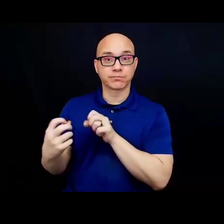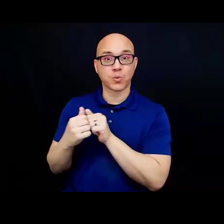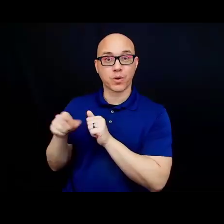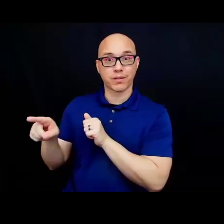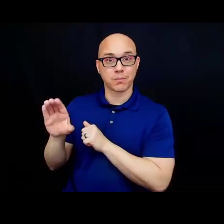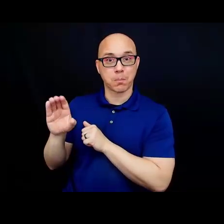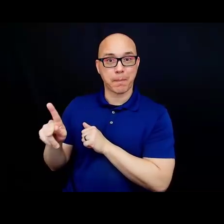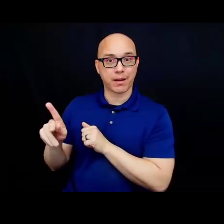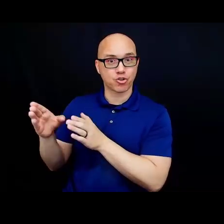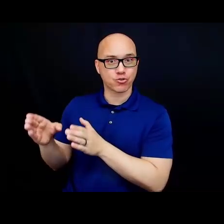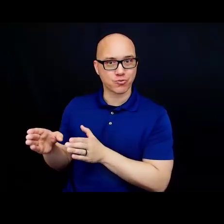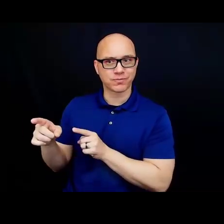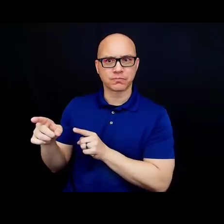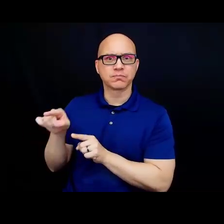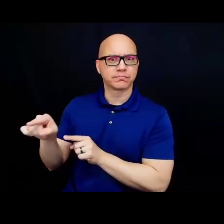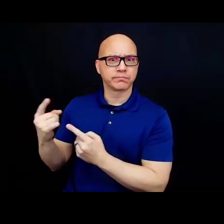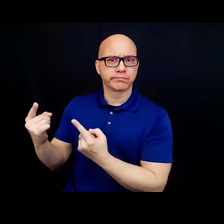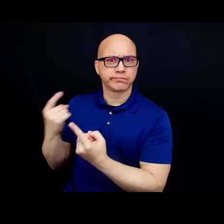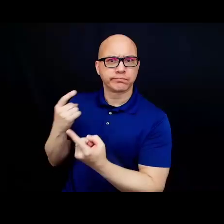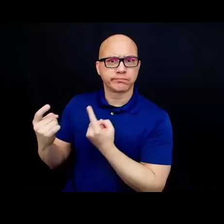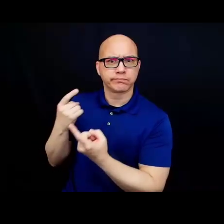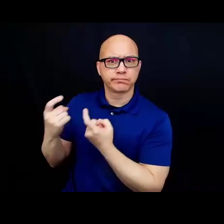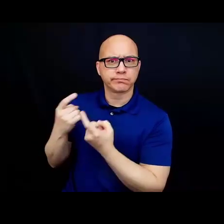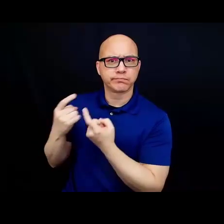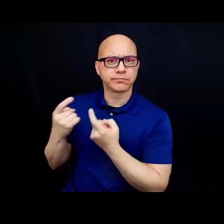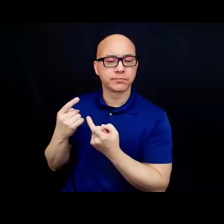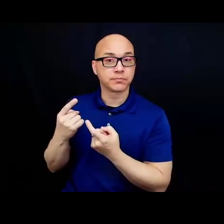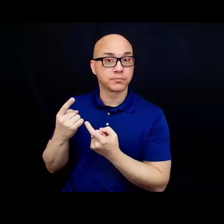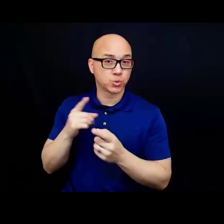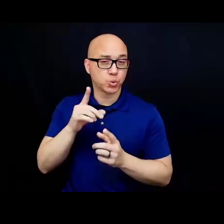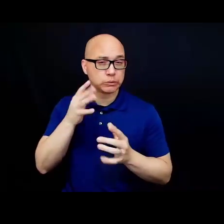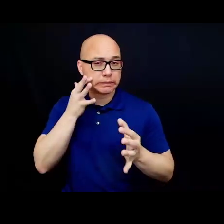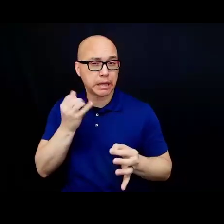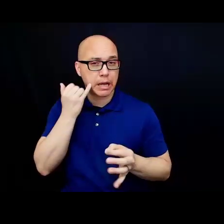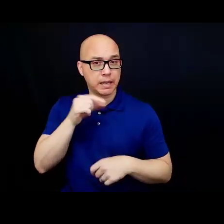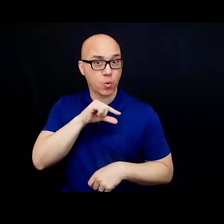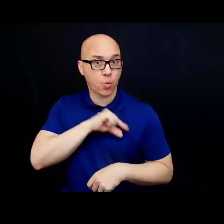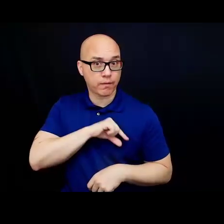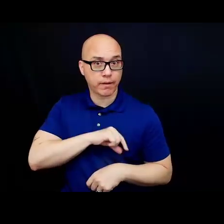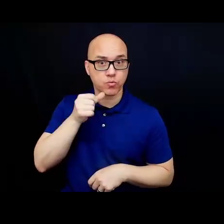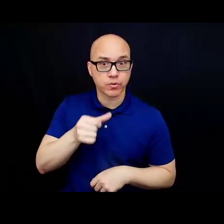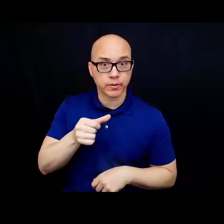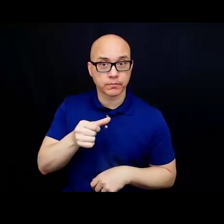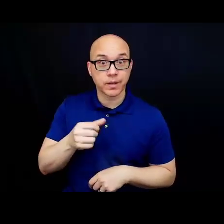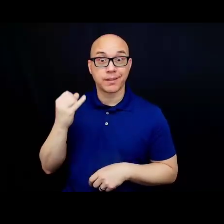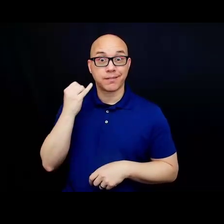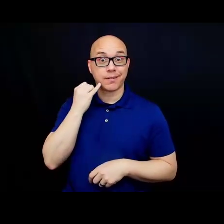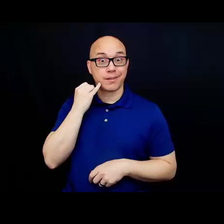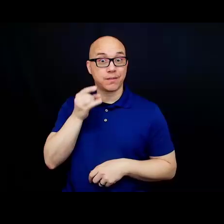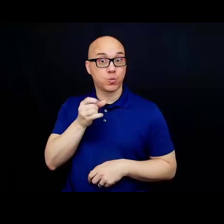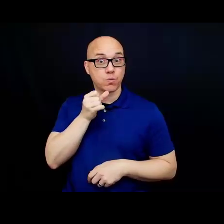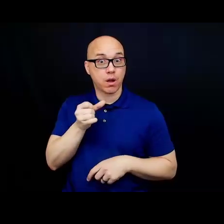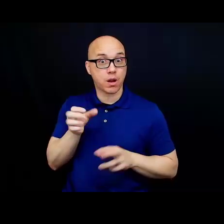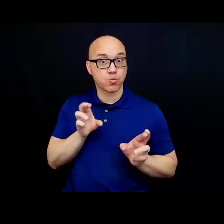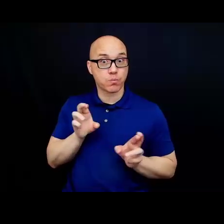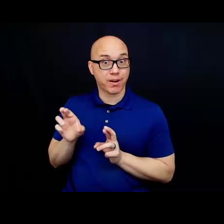they're asking qualifying questions. And sometimes when you're not prepared, you give answers that will